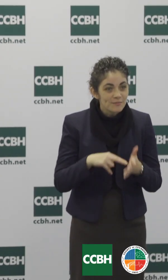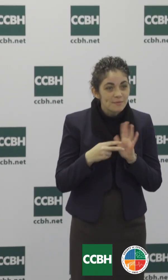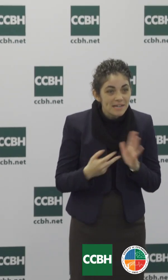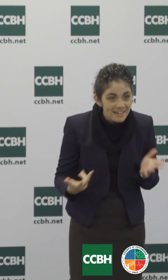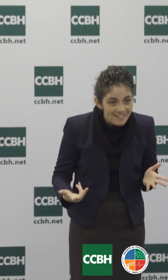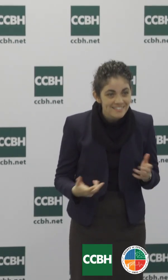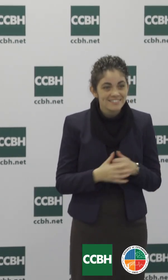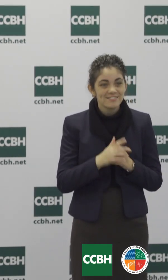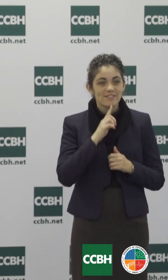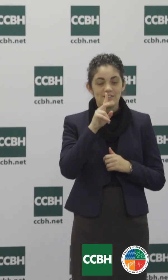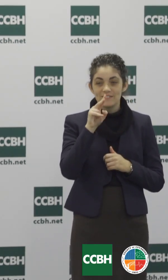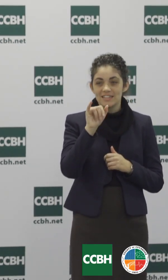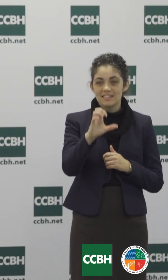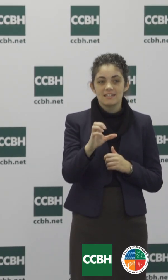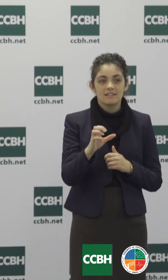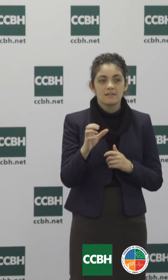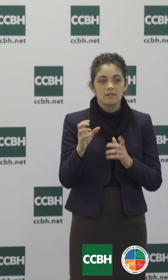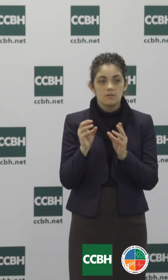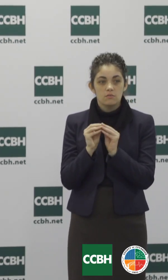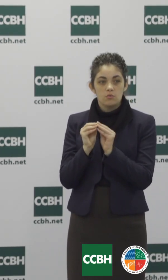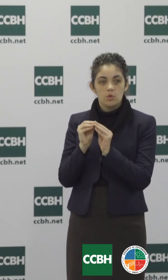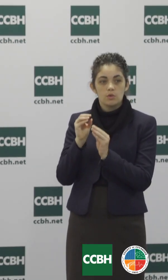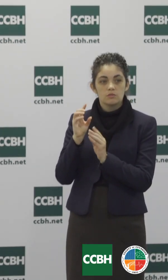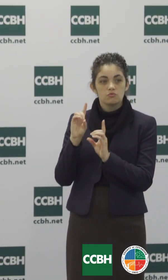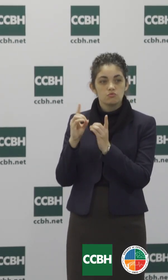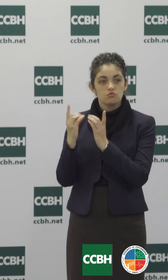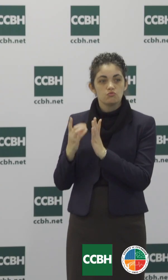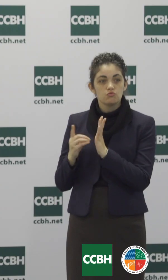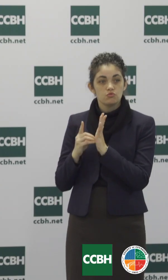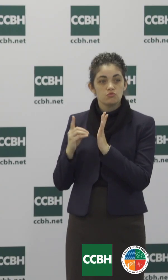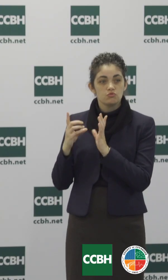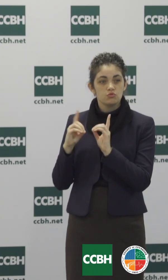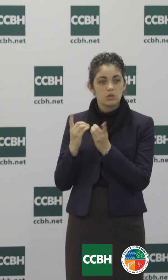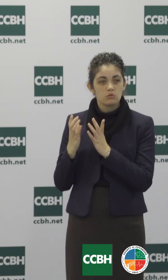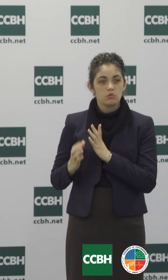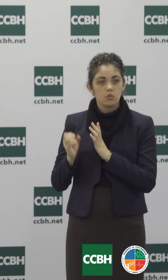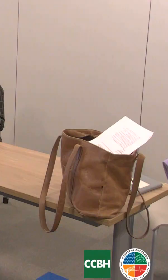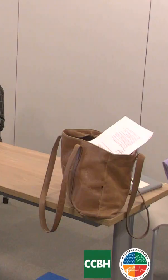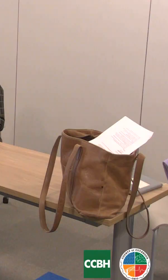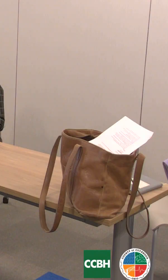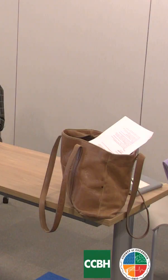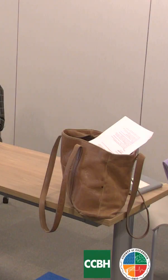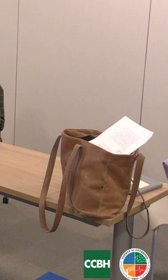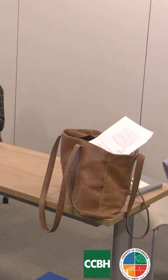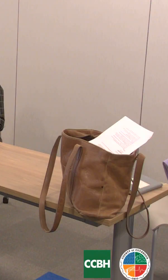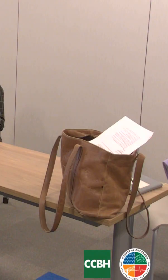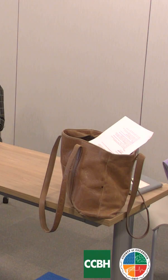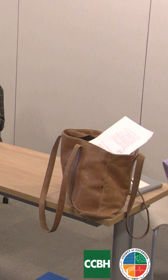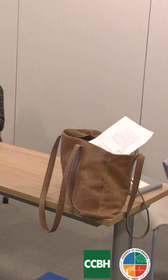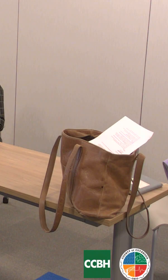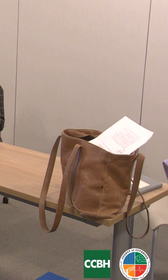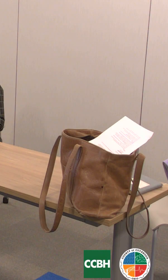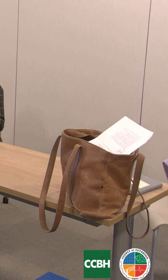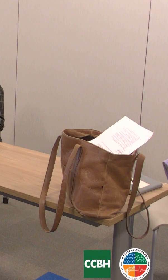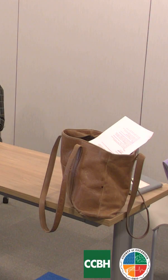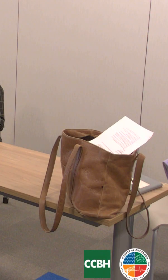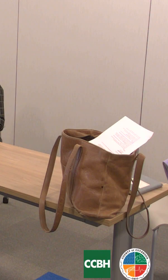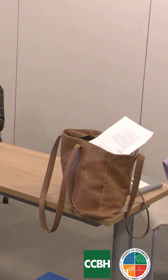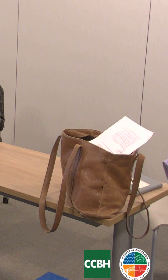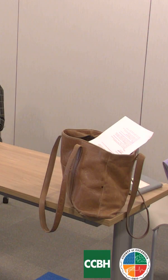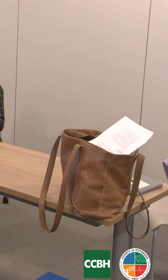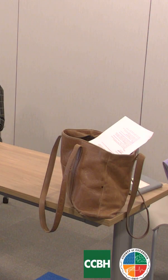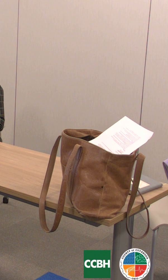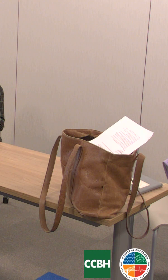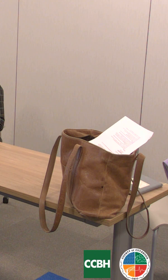Of course. This is either for the director or for Dr. Gullett. I know the Ohio Department of Health is now posting the numbers for the